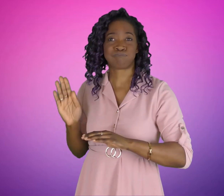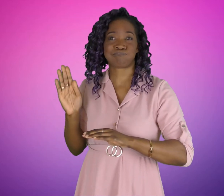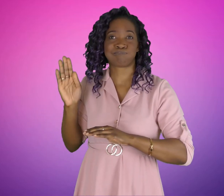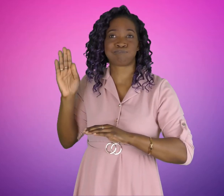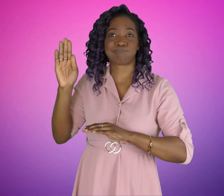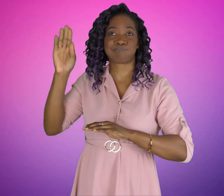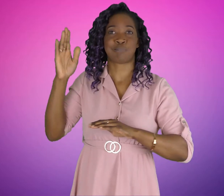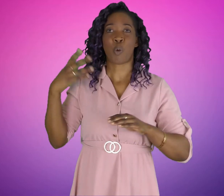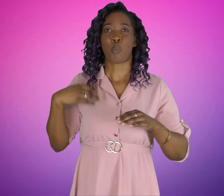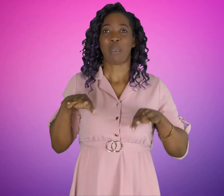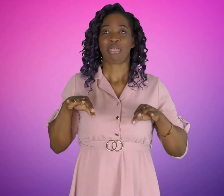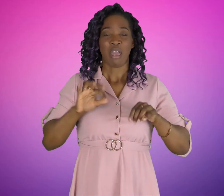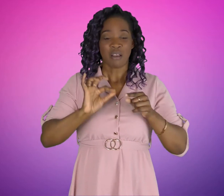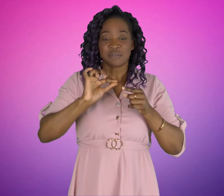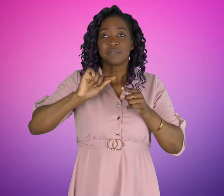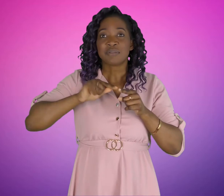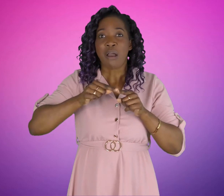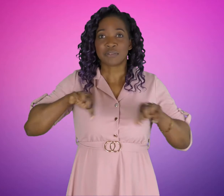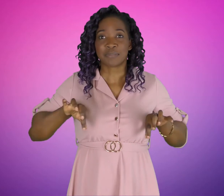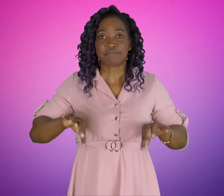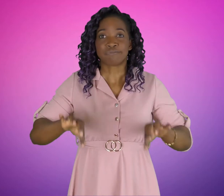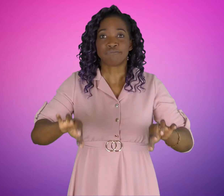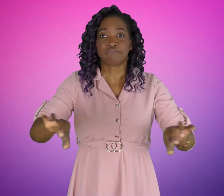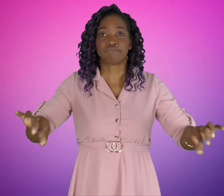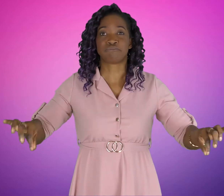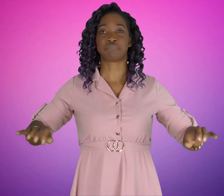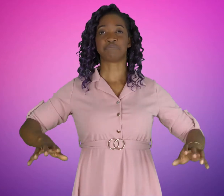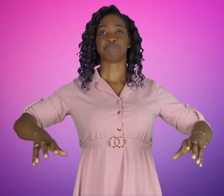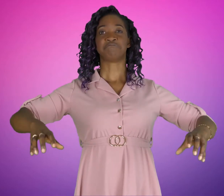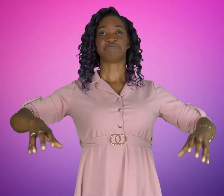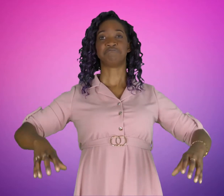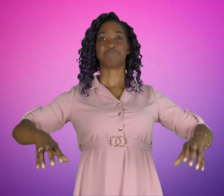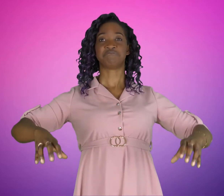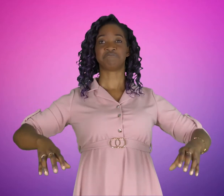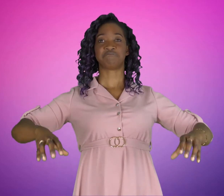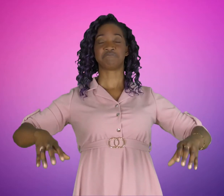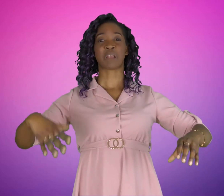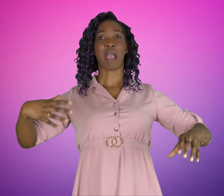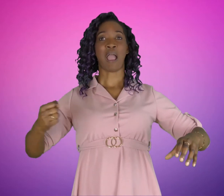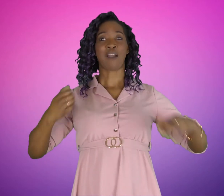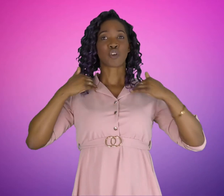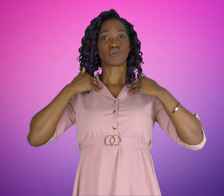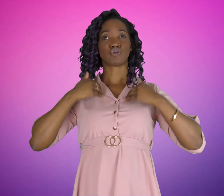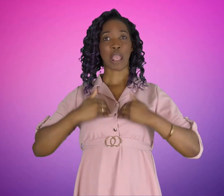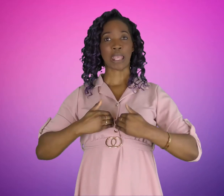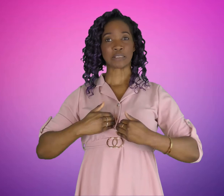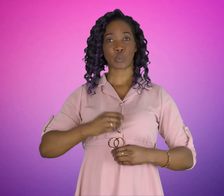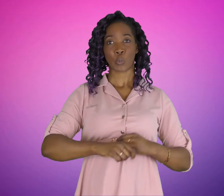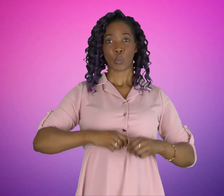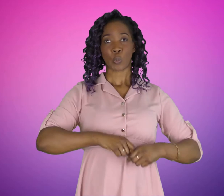little metal studs around the edge. Old money look, you know, and attired in the softest velvet smoking jacket to be